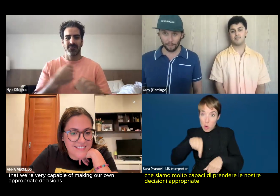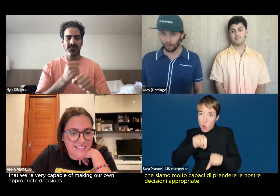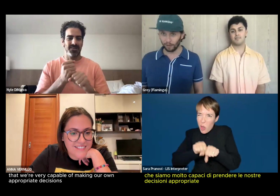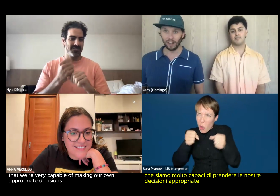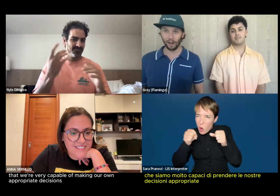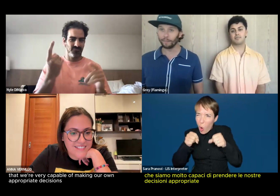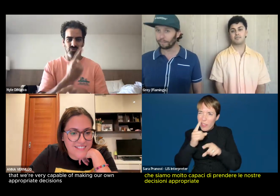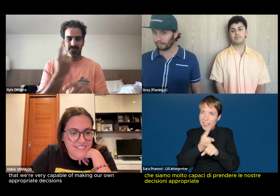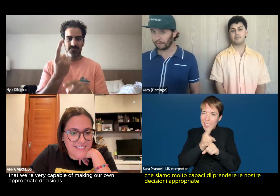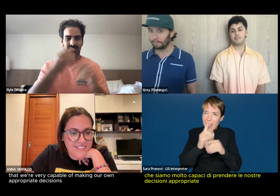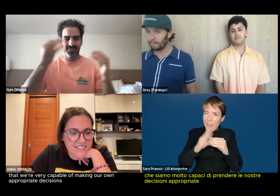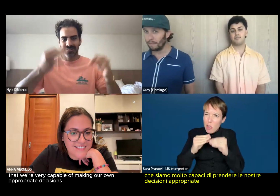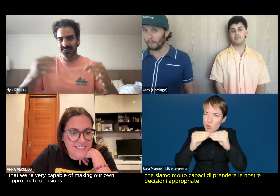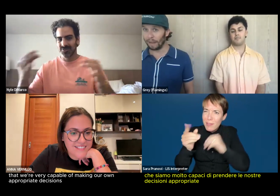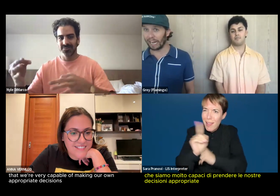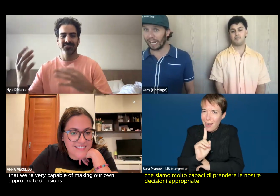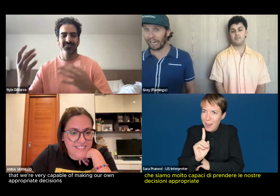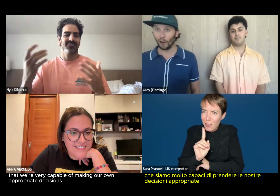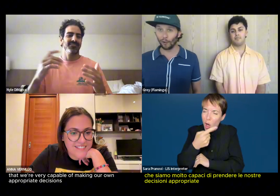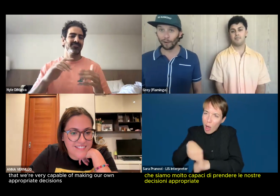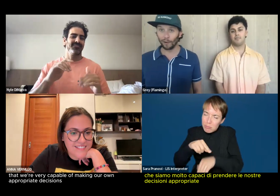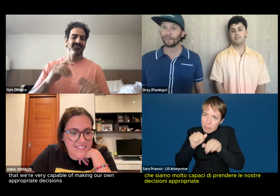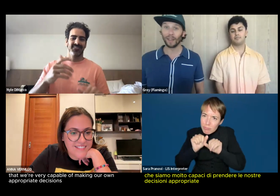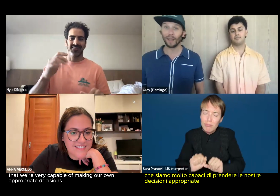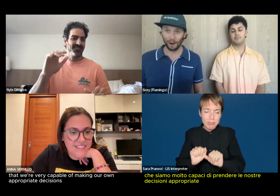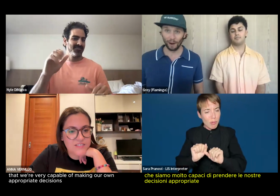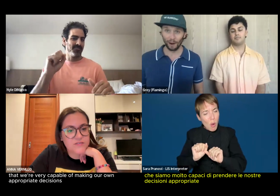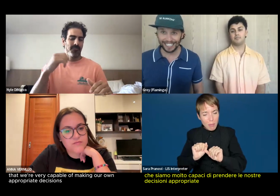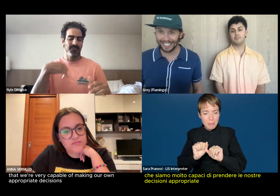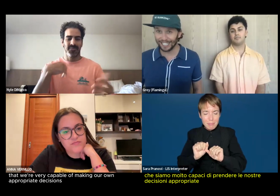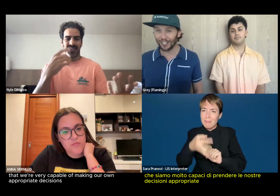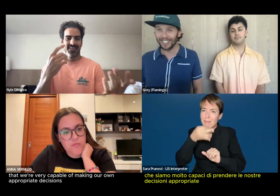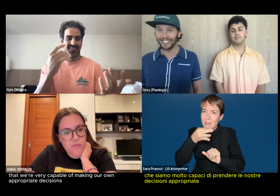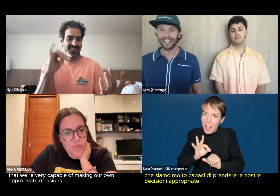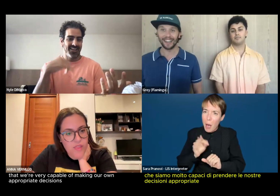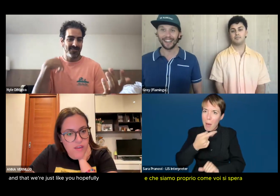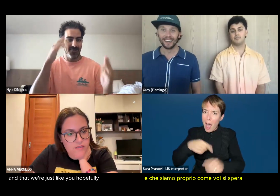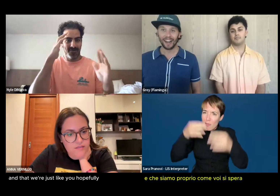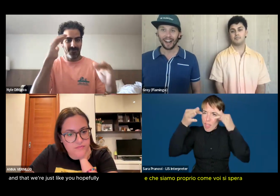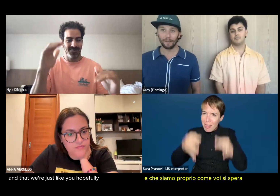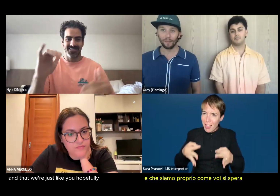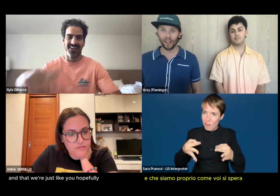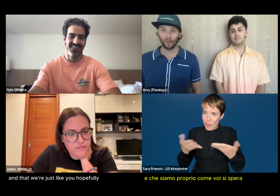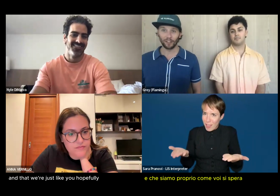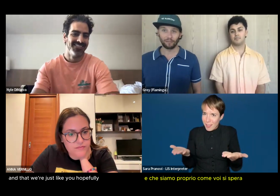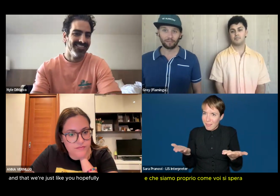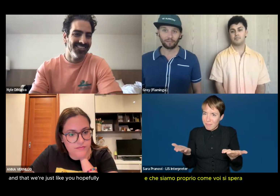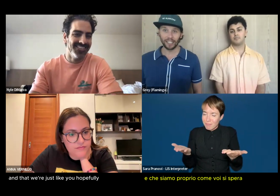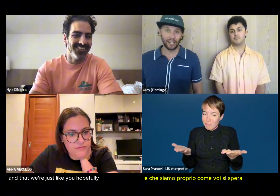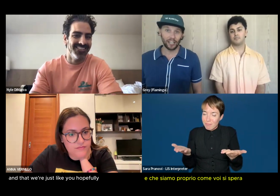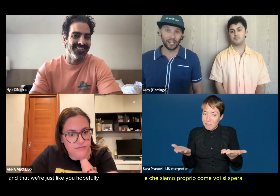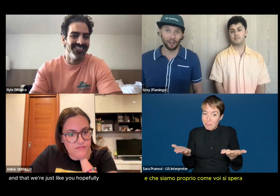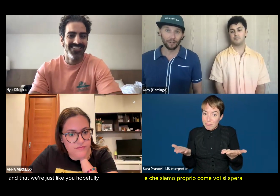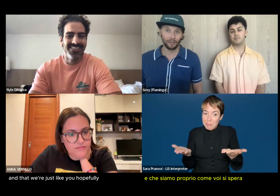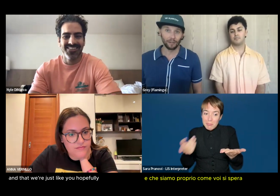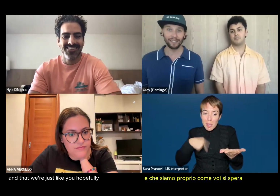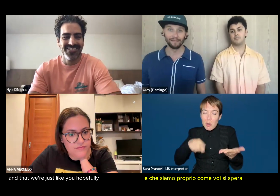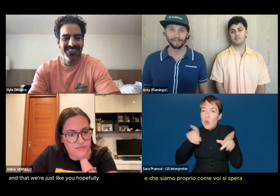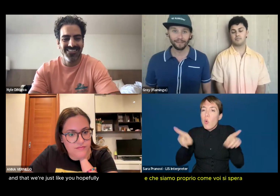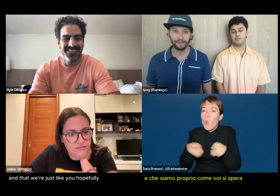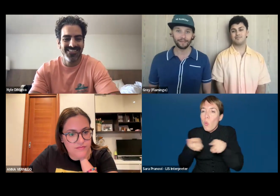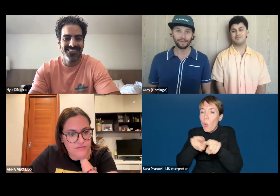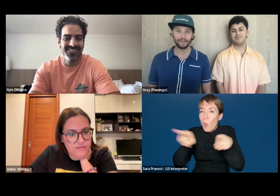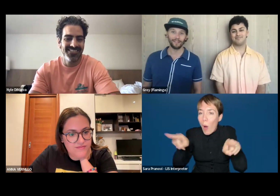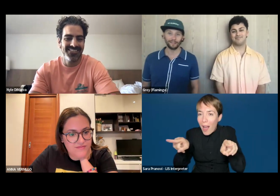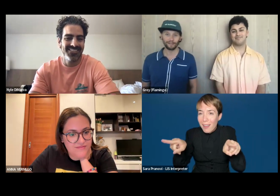very capable of making our own appropriate decisions, and that we're just like you,